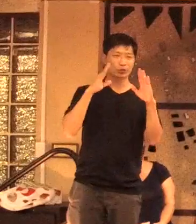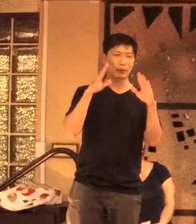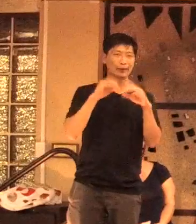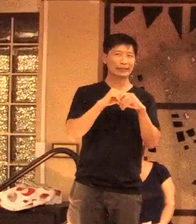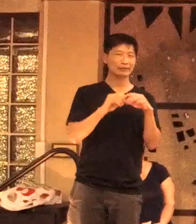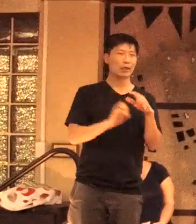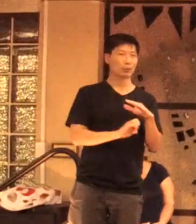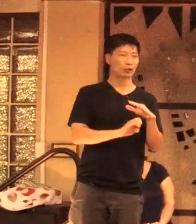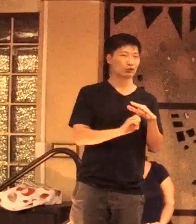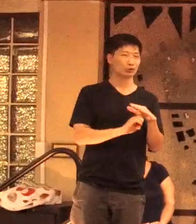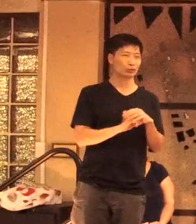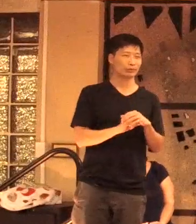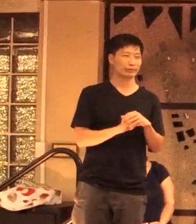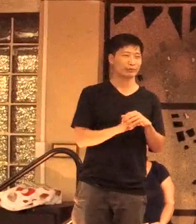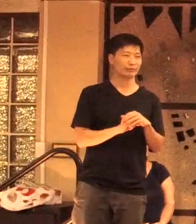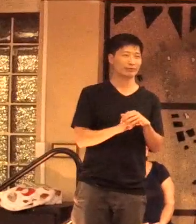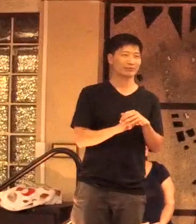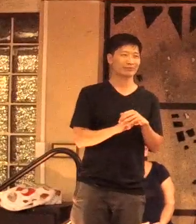elementary school.